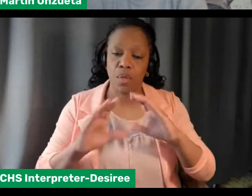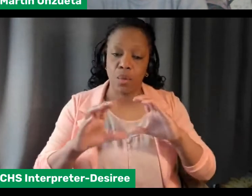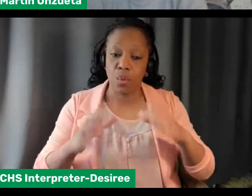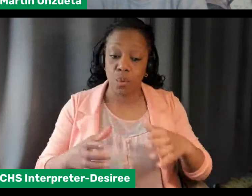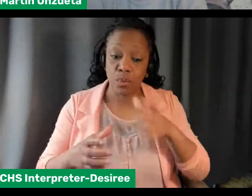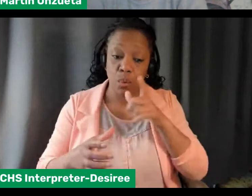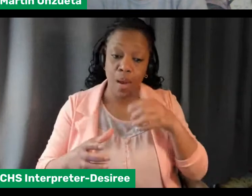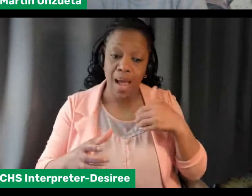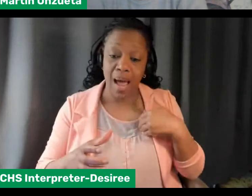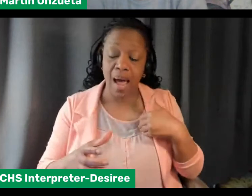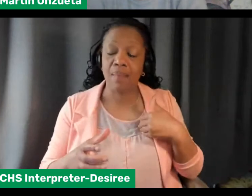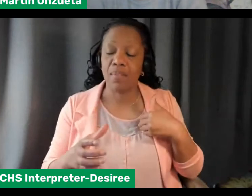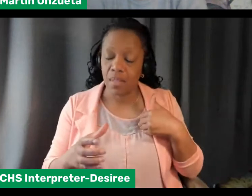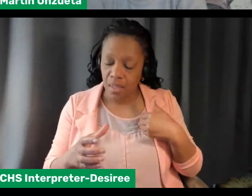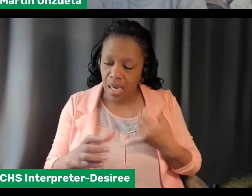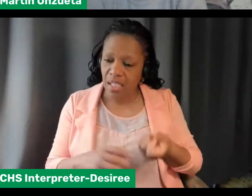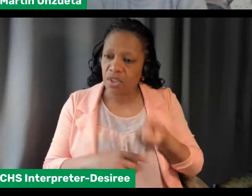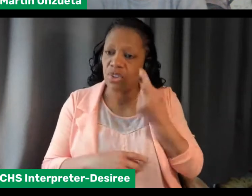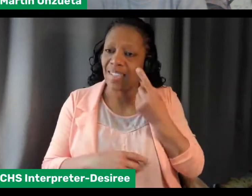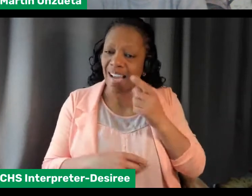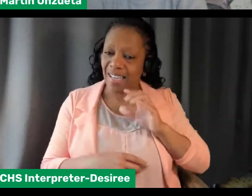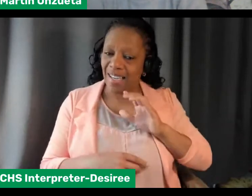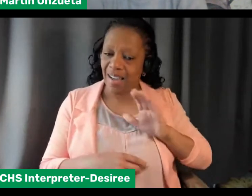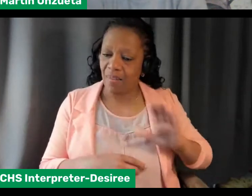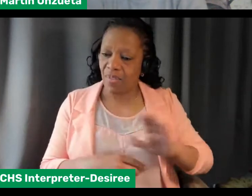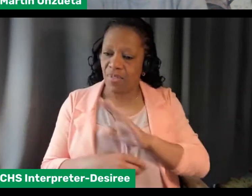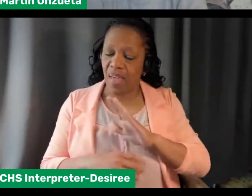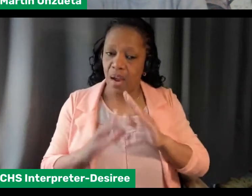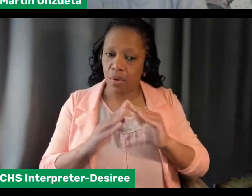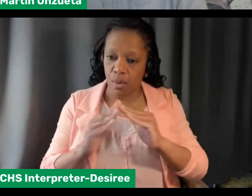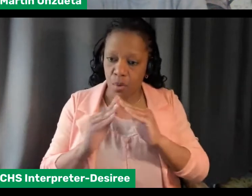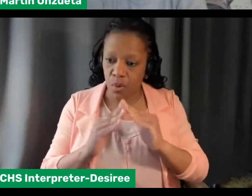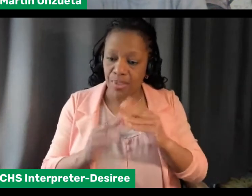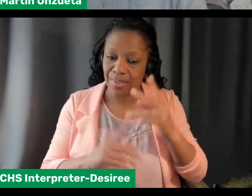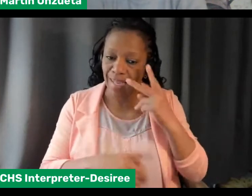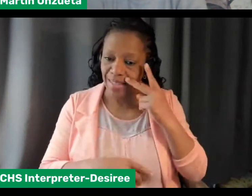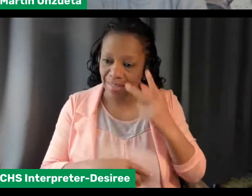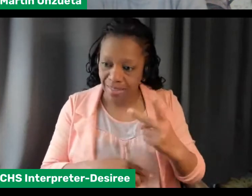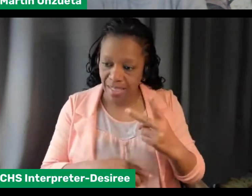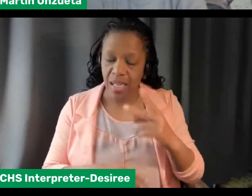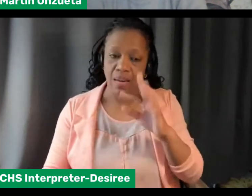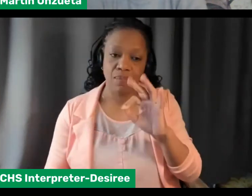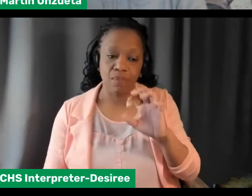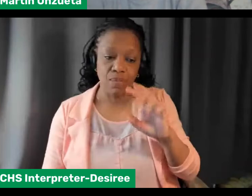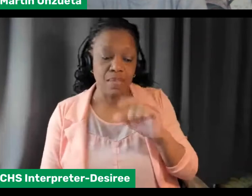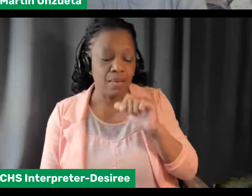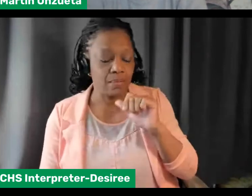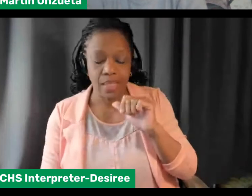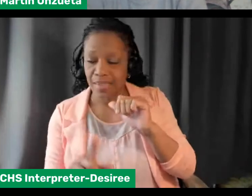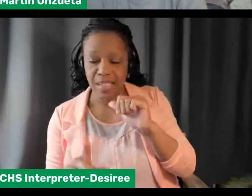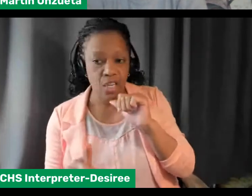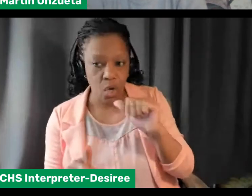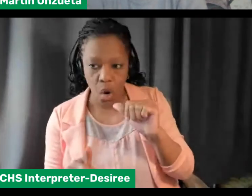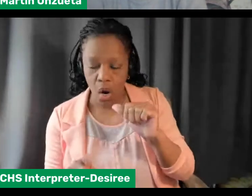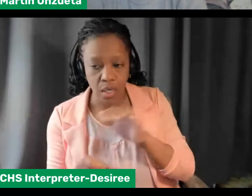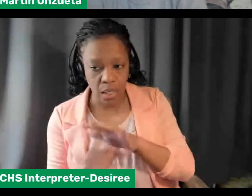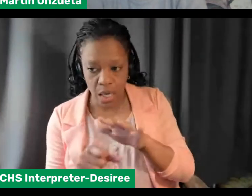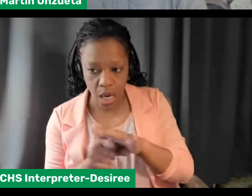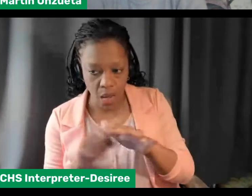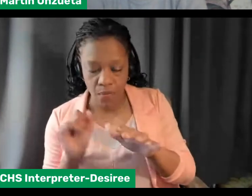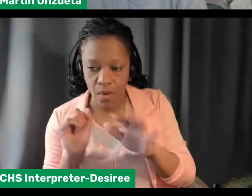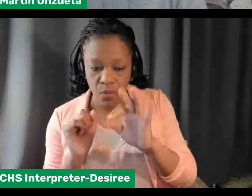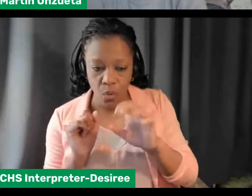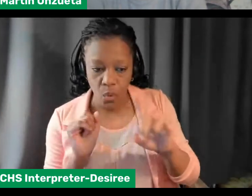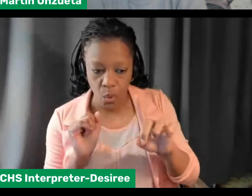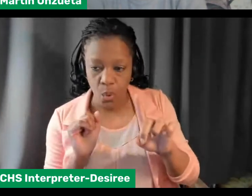pulse of their communities and have seen food insecurity be an issue. So that's another initiative that